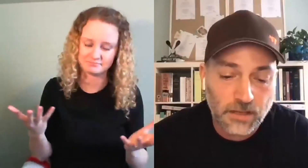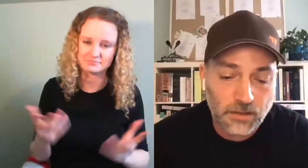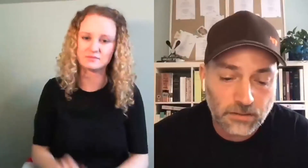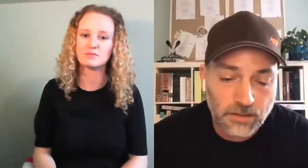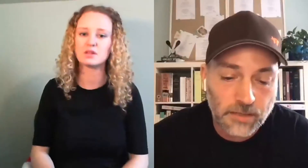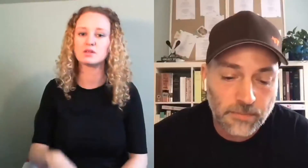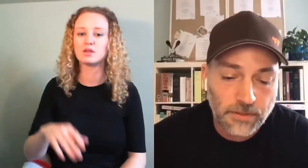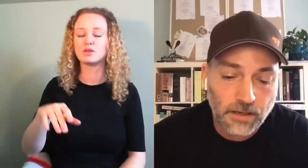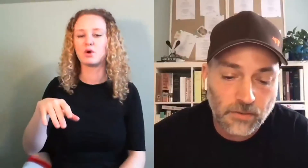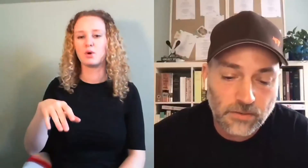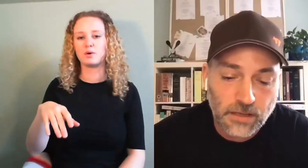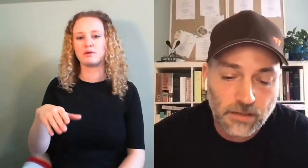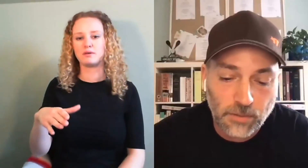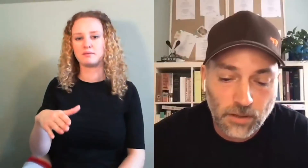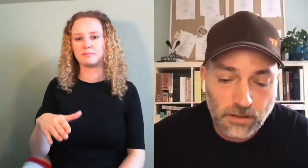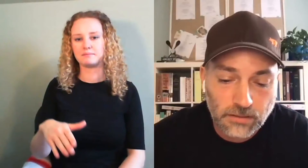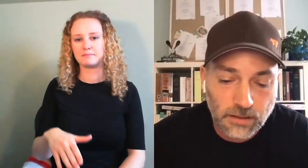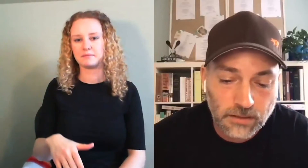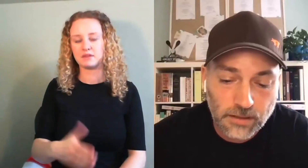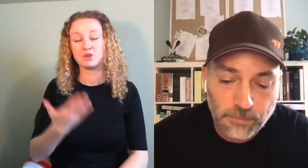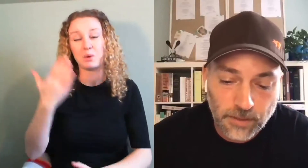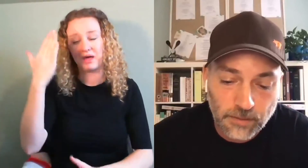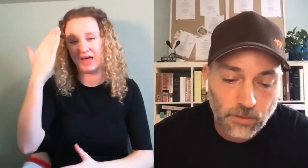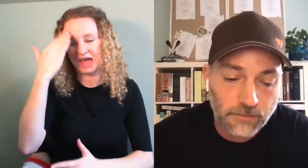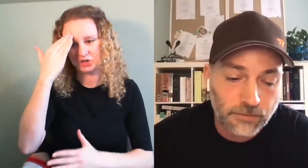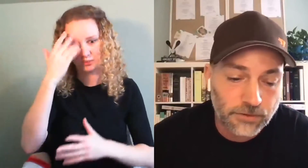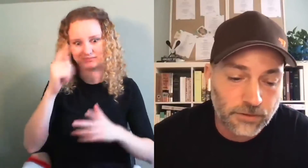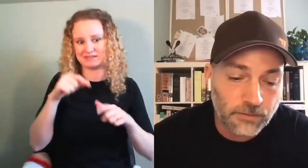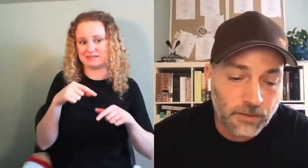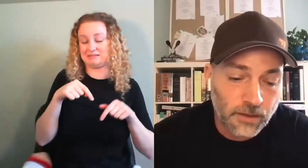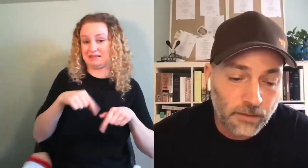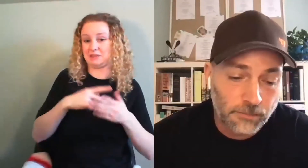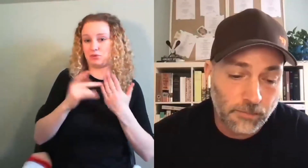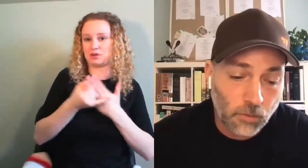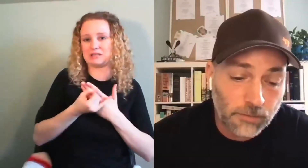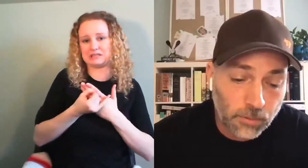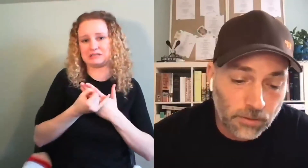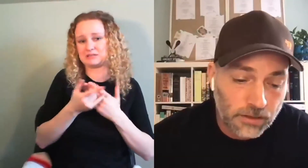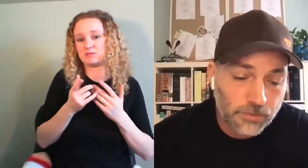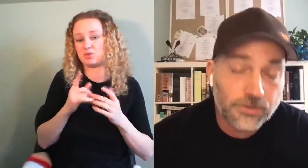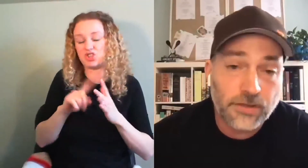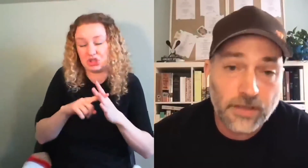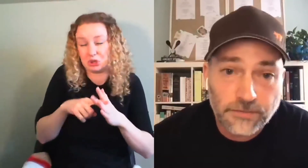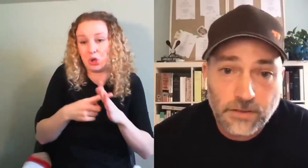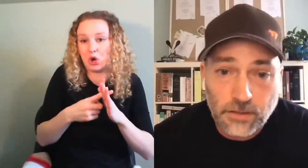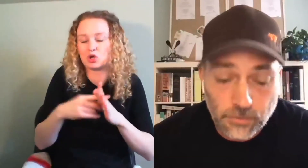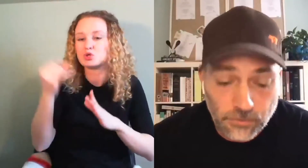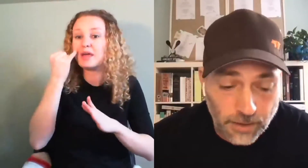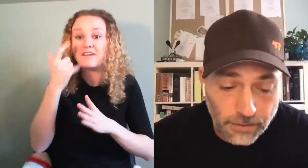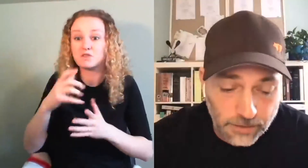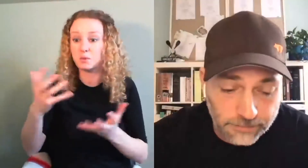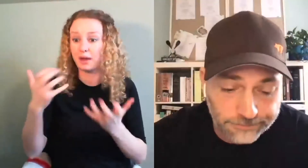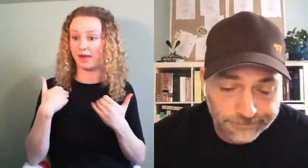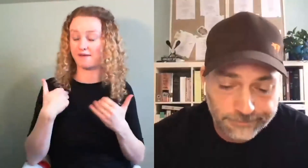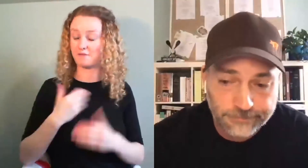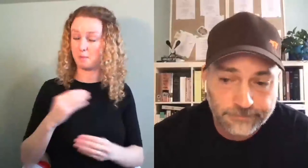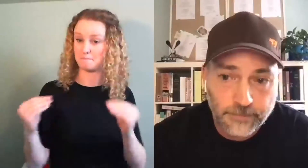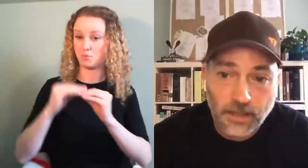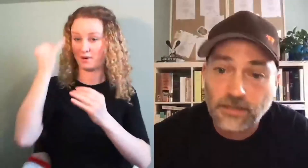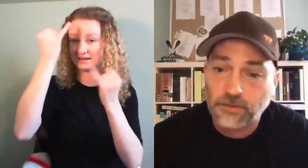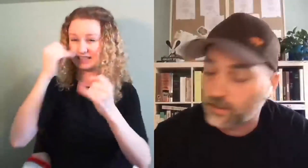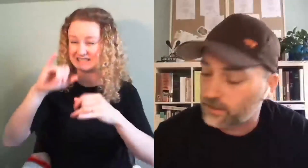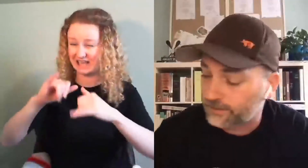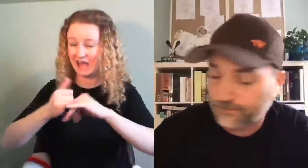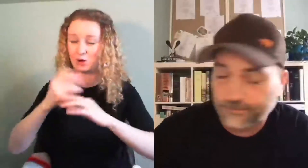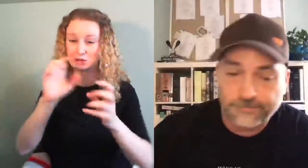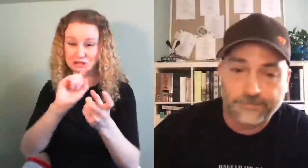not to settle, to keep thinking outside of the box, and to keep being more divergent. But more importantly, use your gifts to do the right thing.